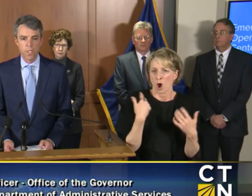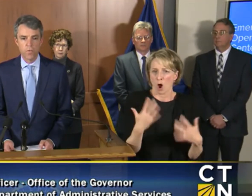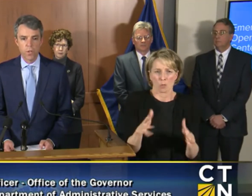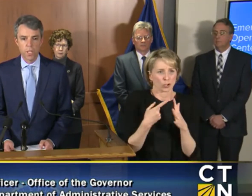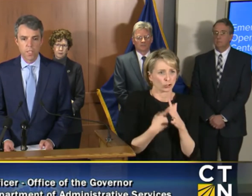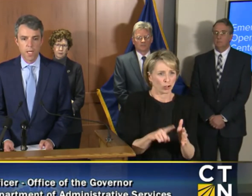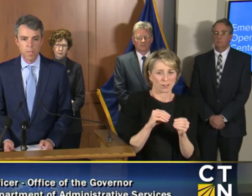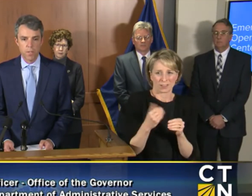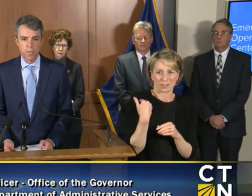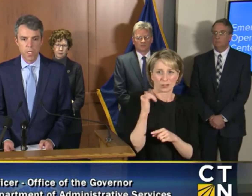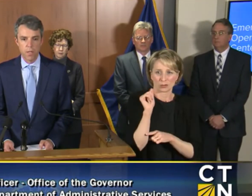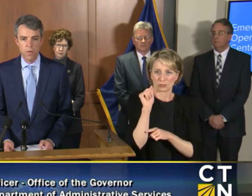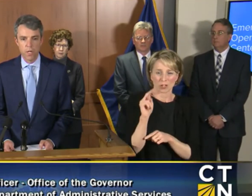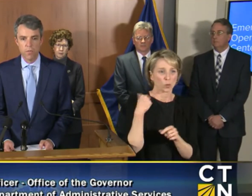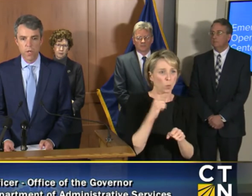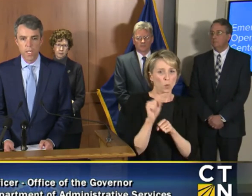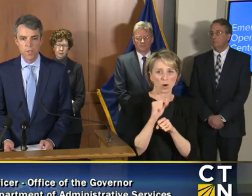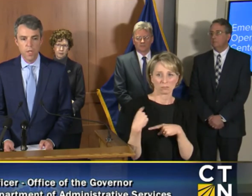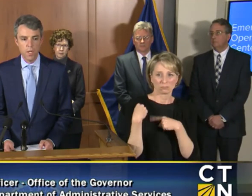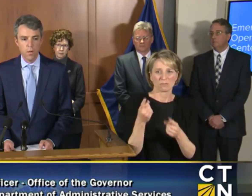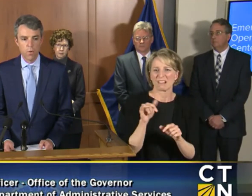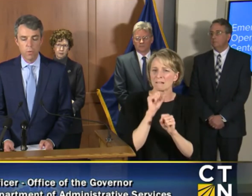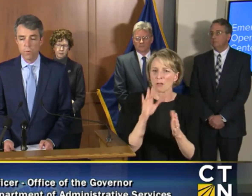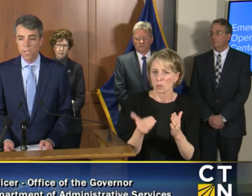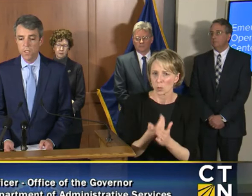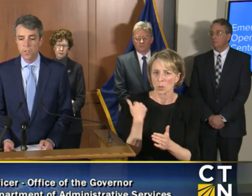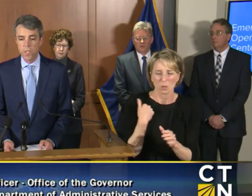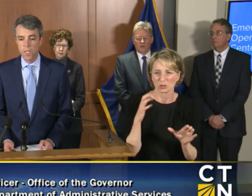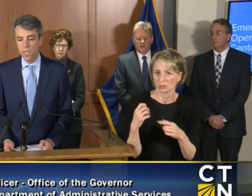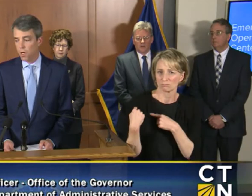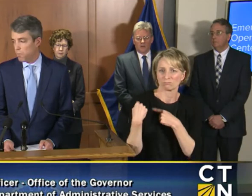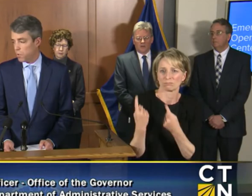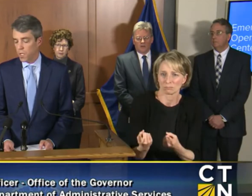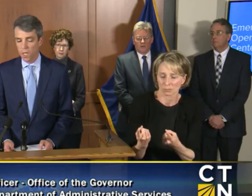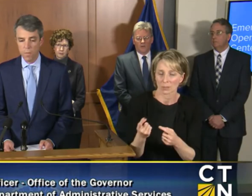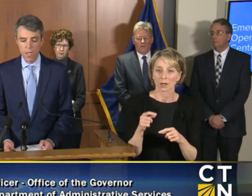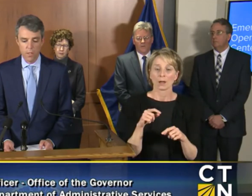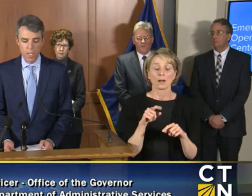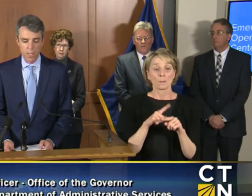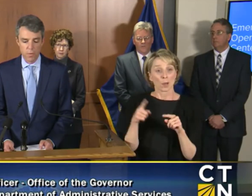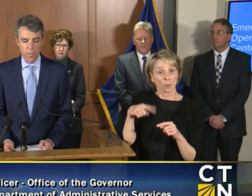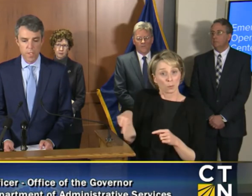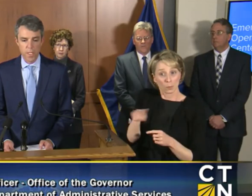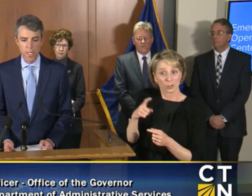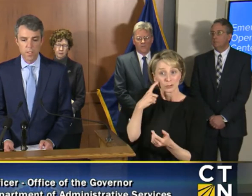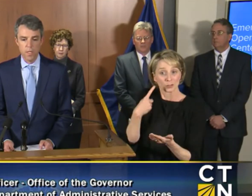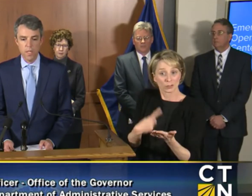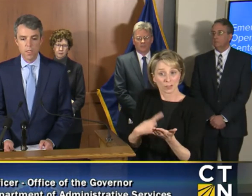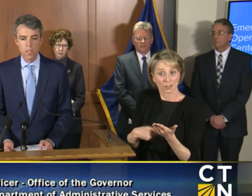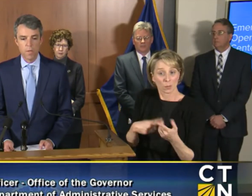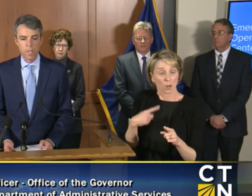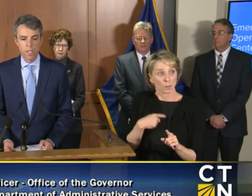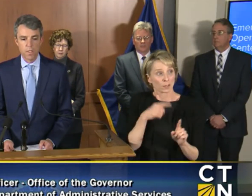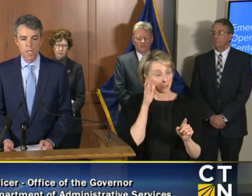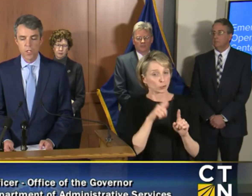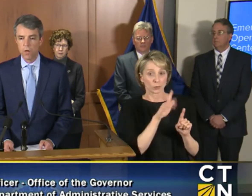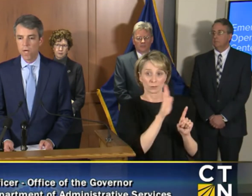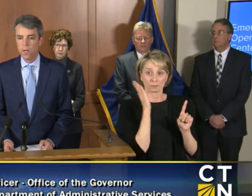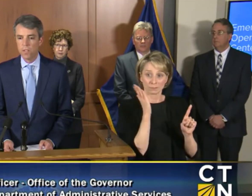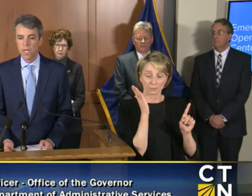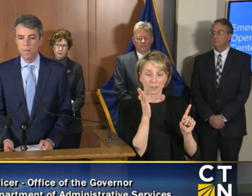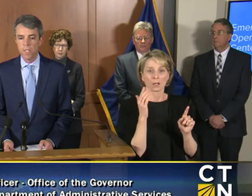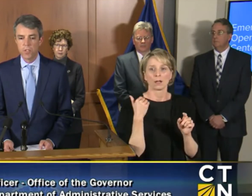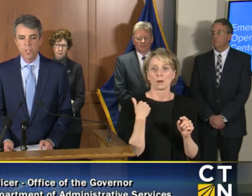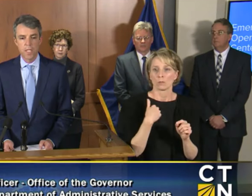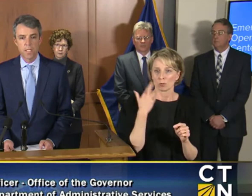working on this for a long time. There's nothing new there for us. What we were interested to hear, and we were talking about as we were listening, is some of the discussion